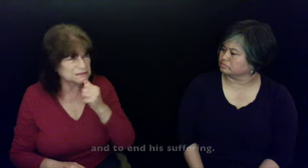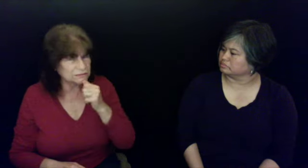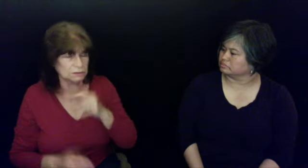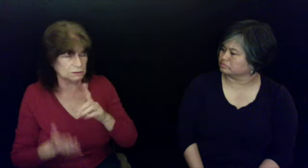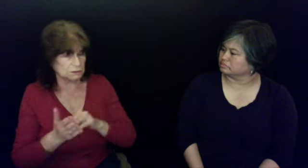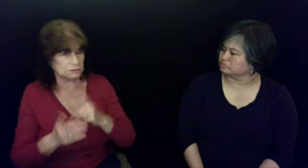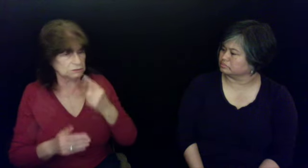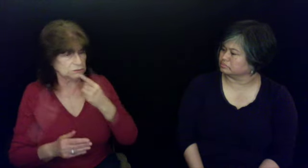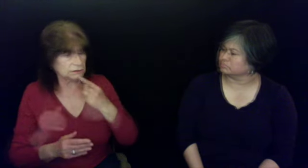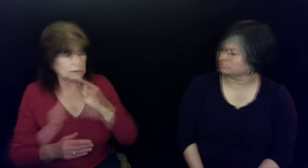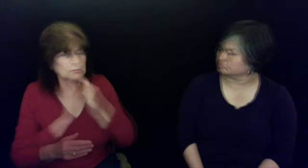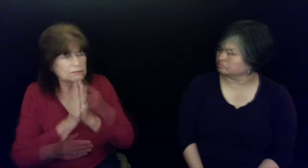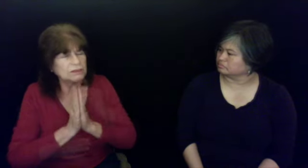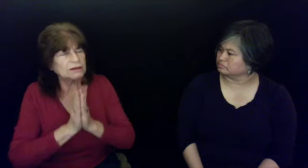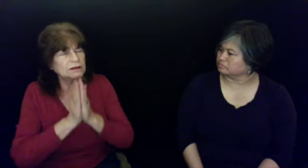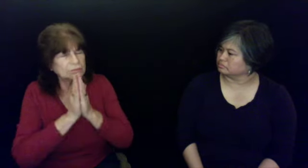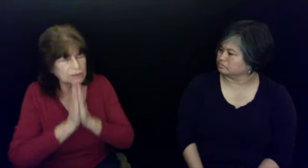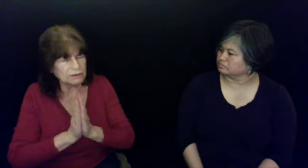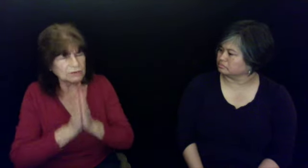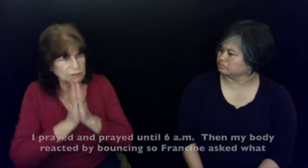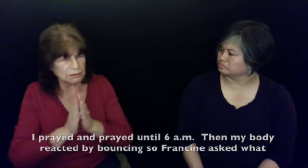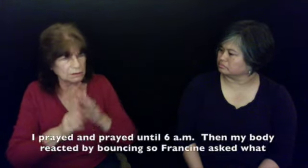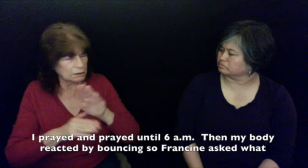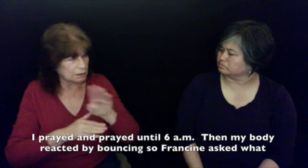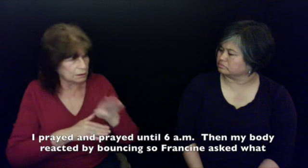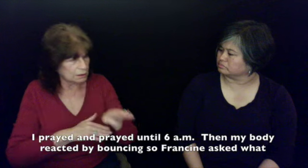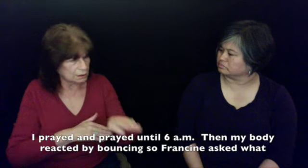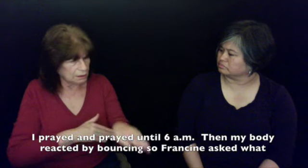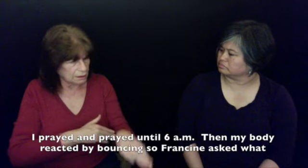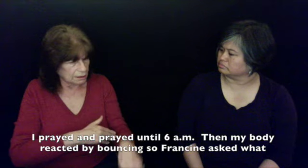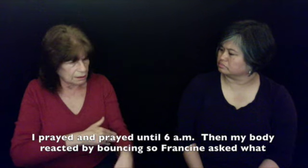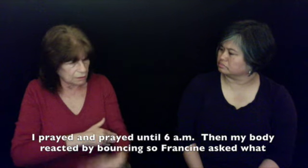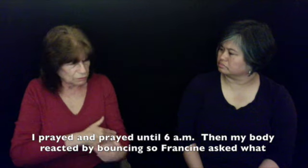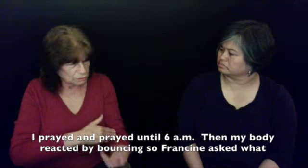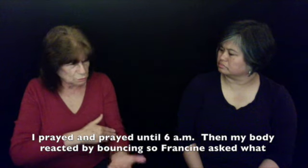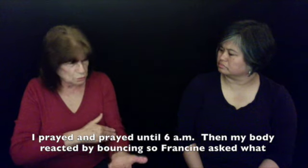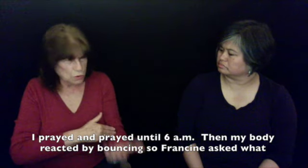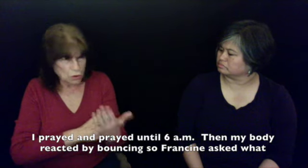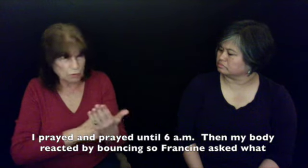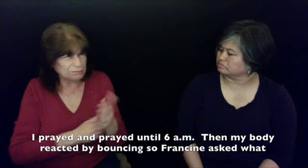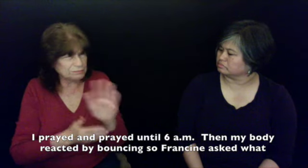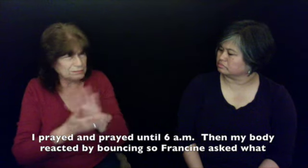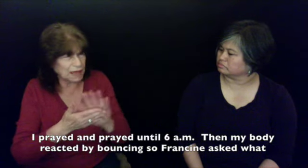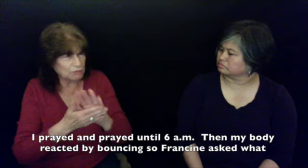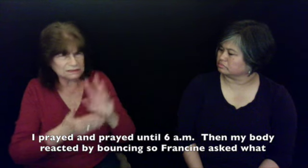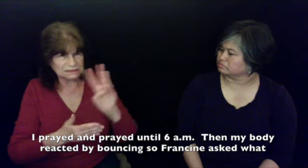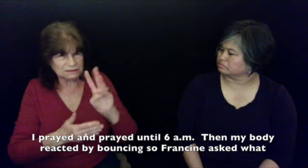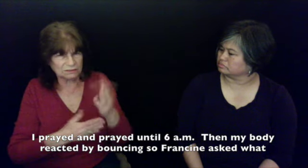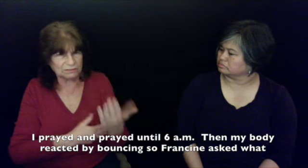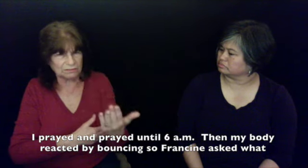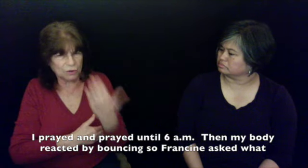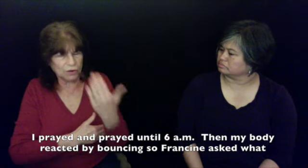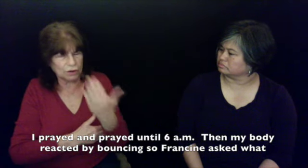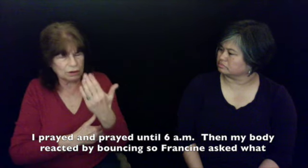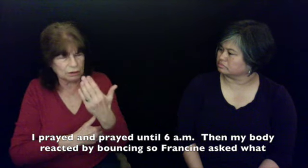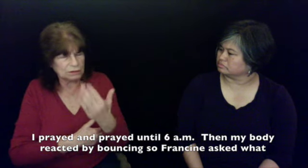And to end his suffering. I prayed and prayed until 6 a.m. Then my body reacted